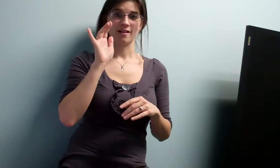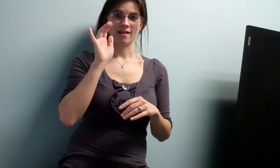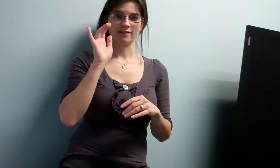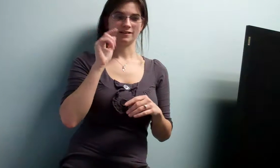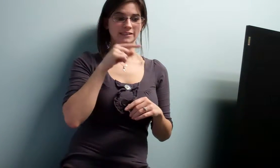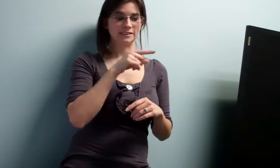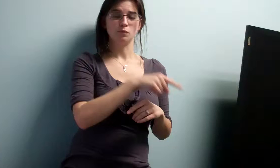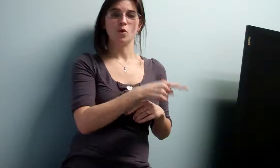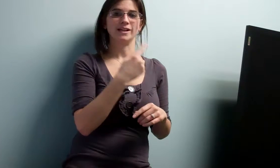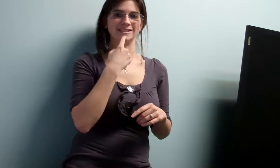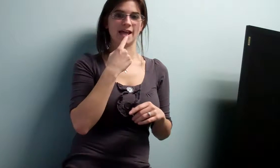was that